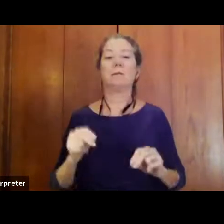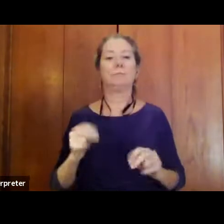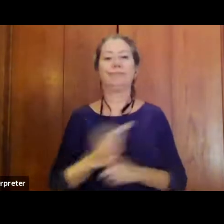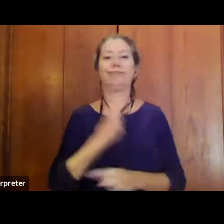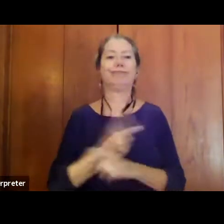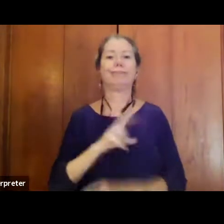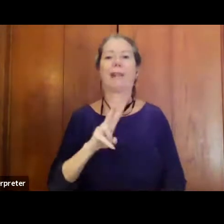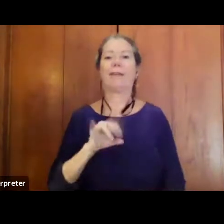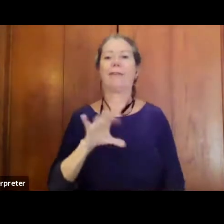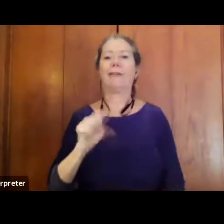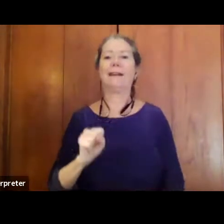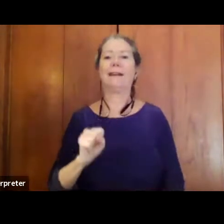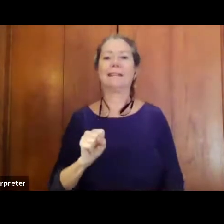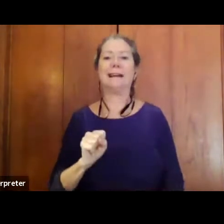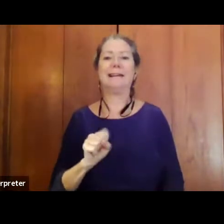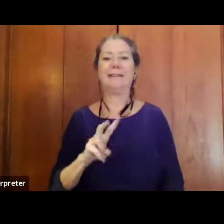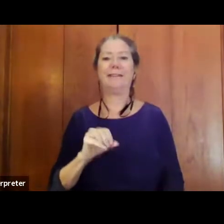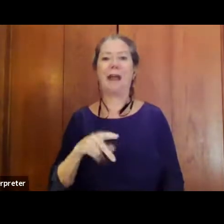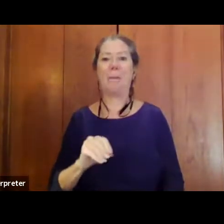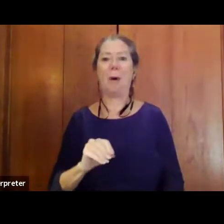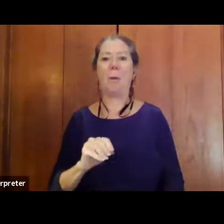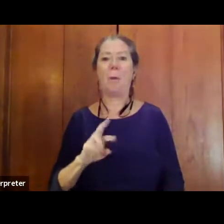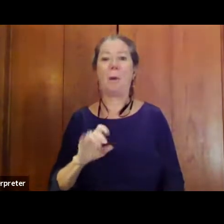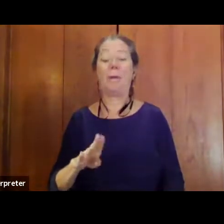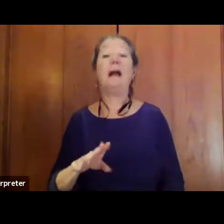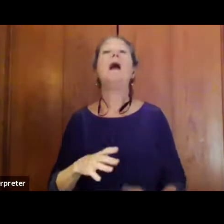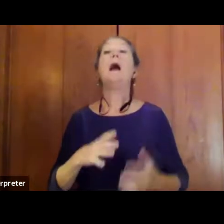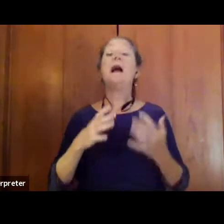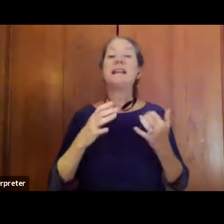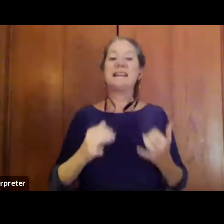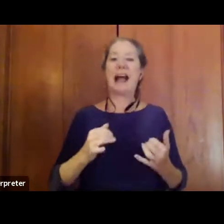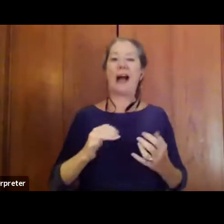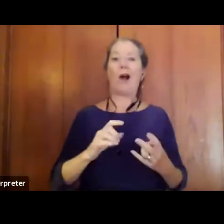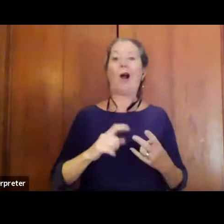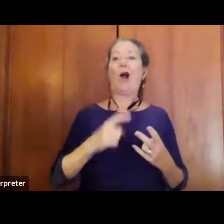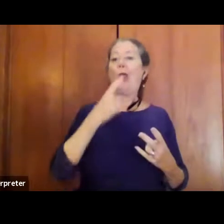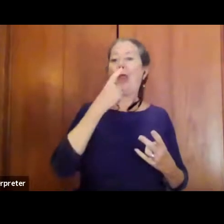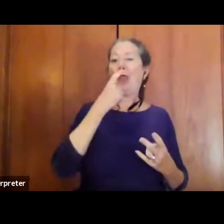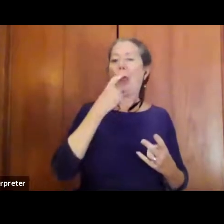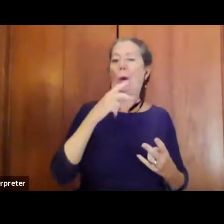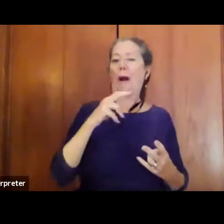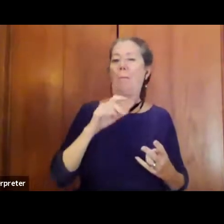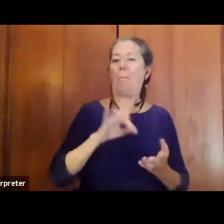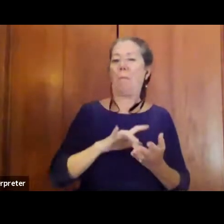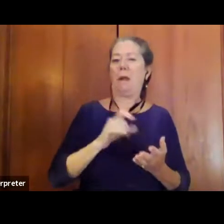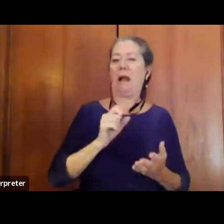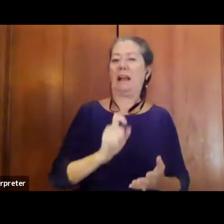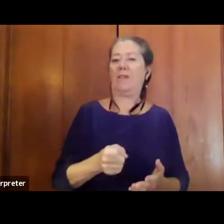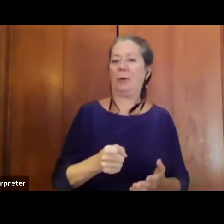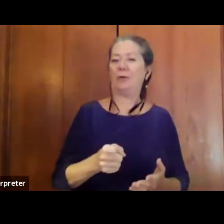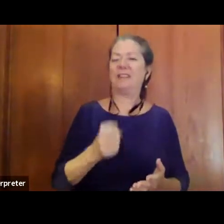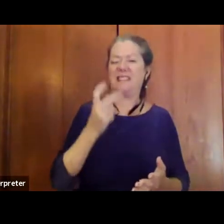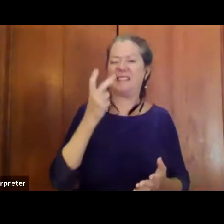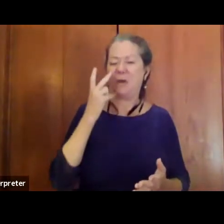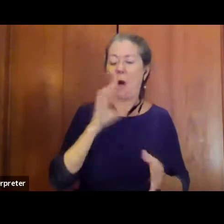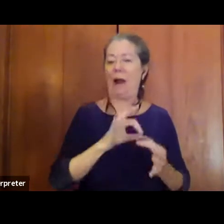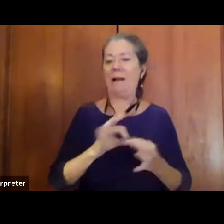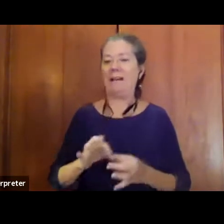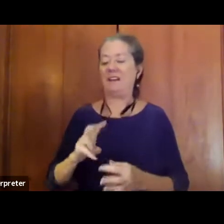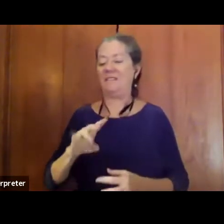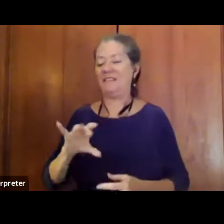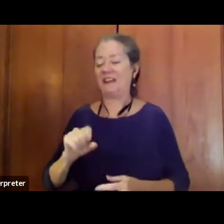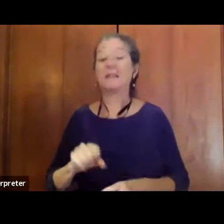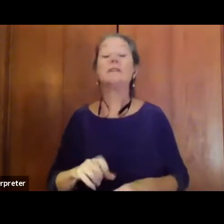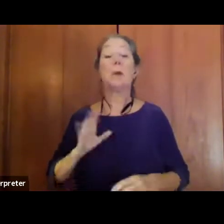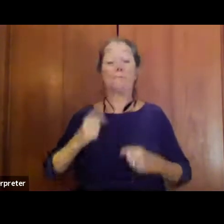Okay, now I'm going to hand you the red pill so you can see how deep the rabbit hole truly goes with Vicks. Earlier this month, I